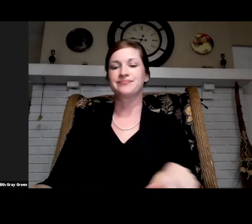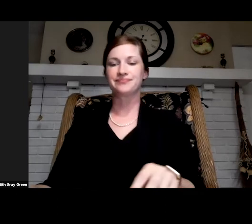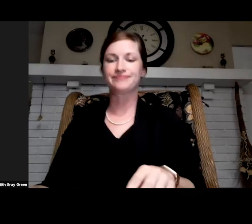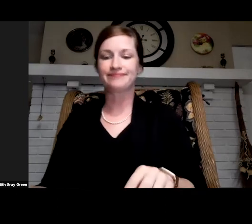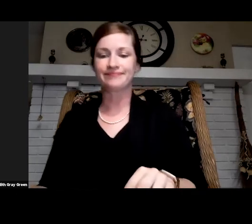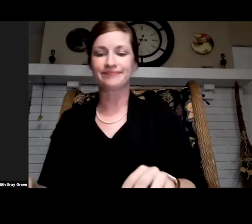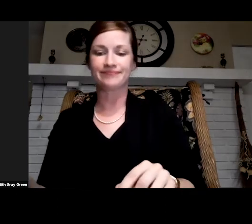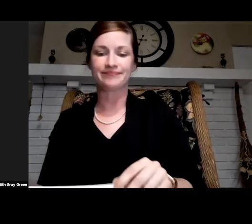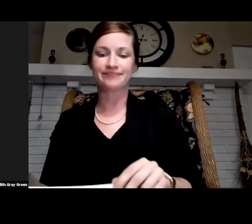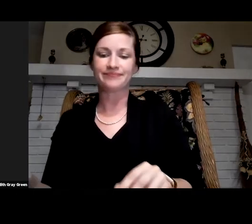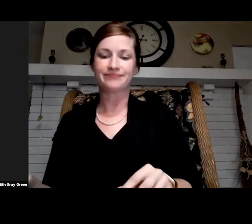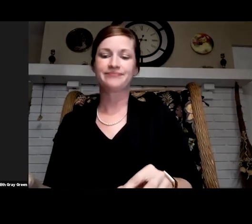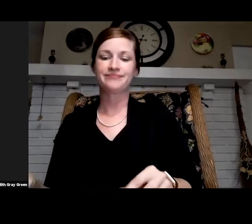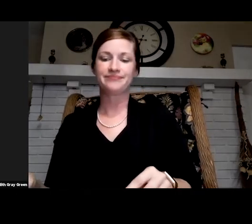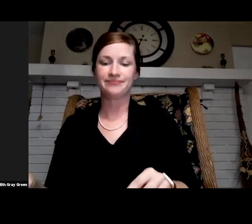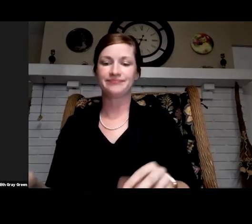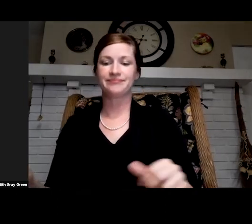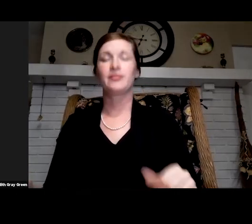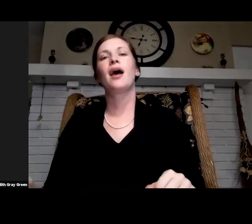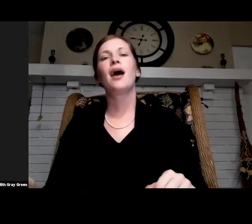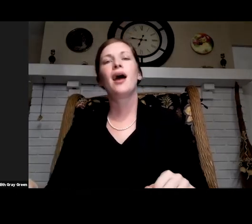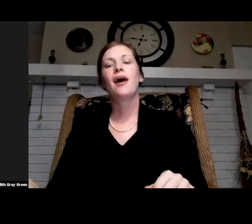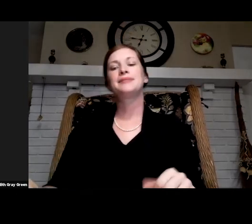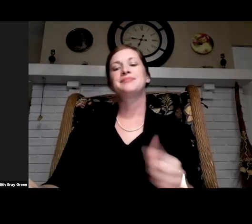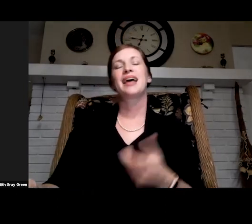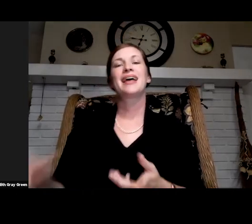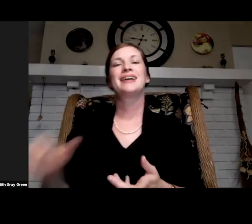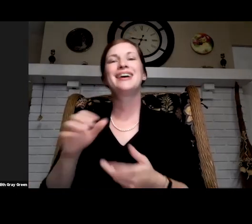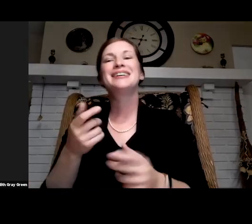have appropriated, to not continue that pattern.